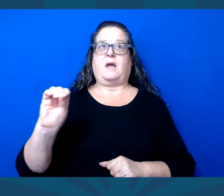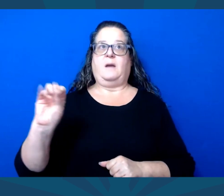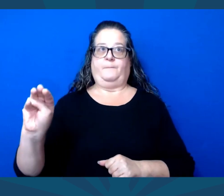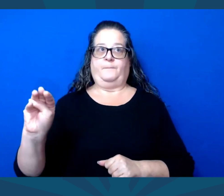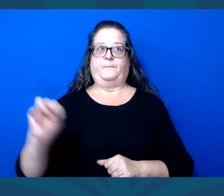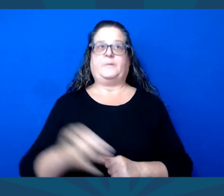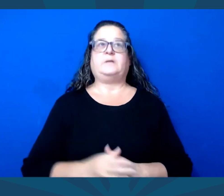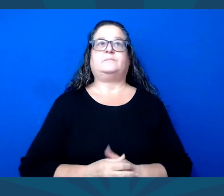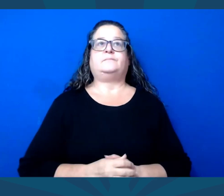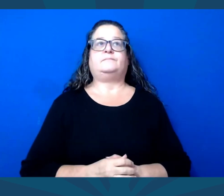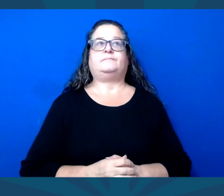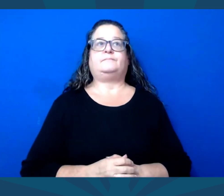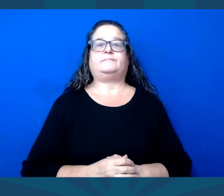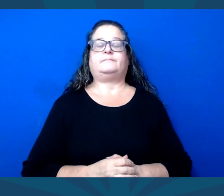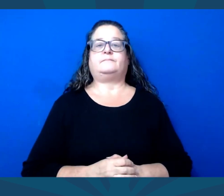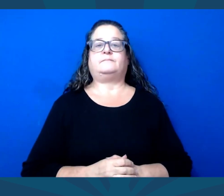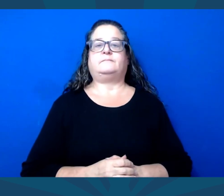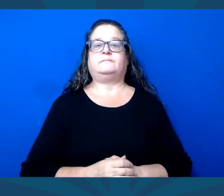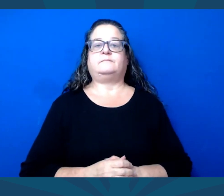district.